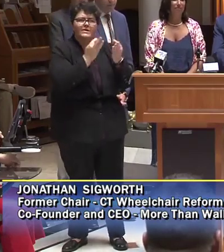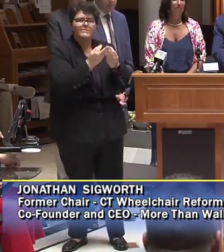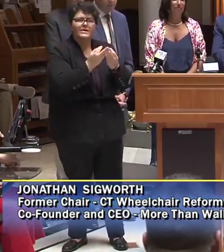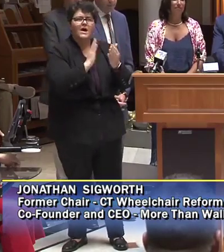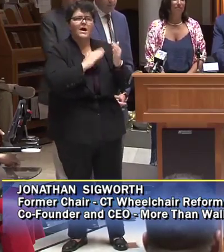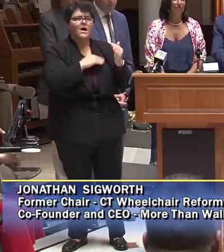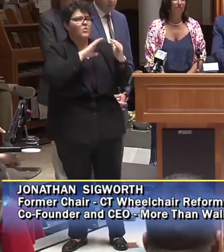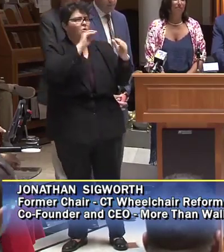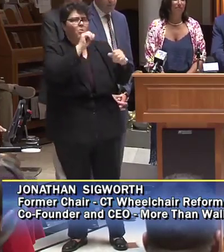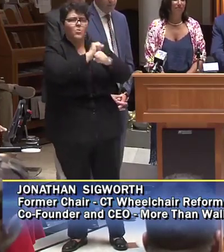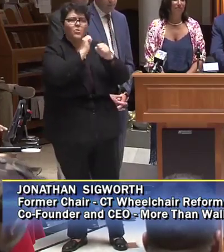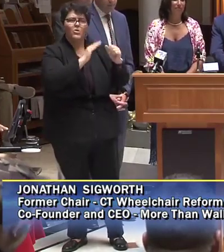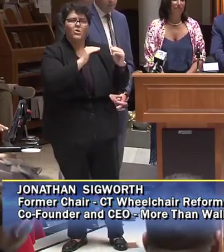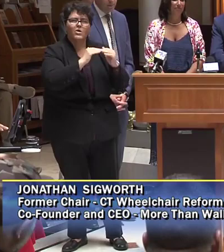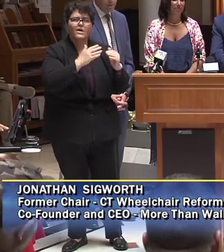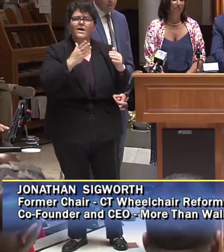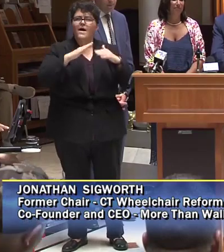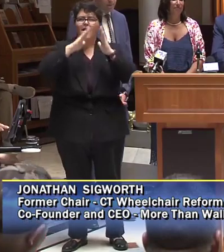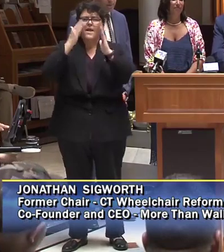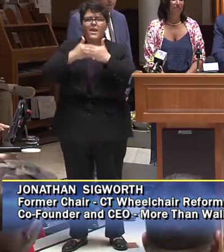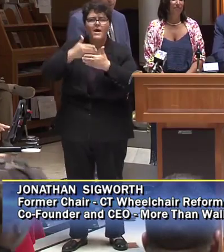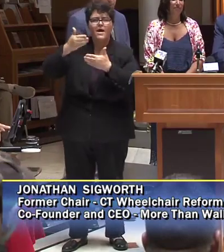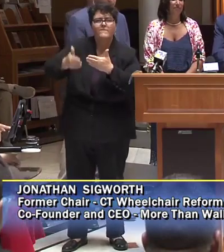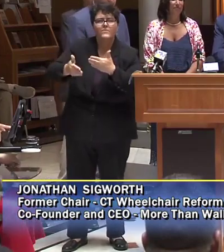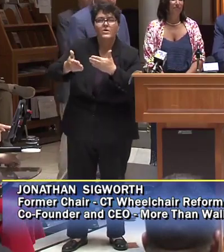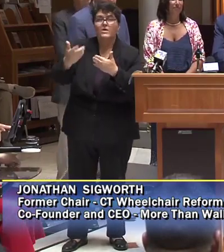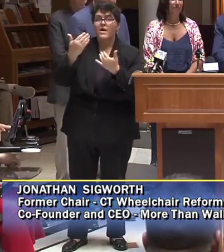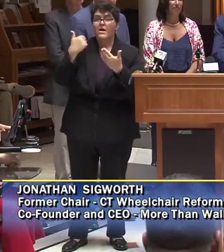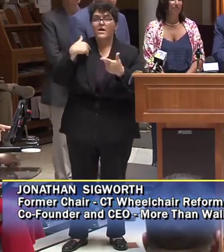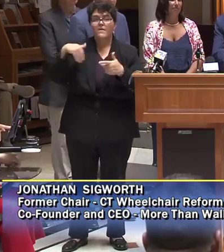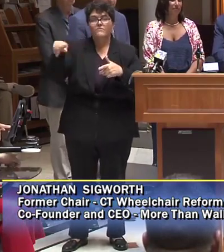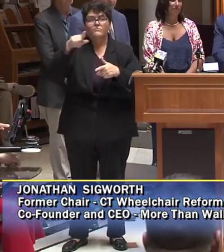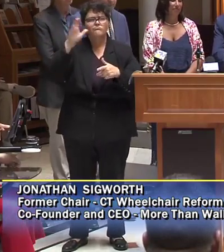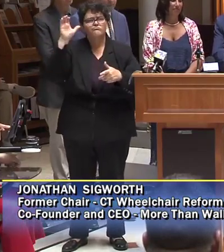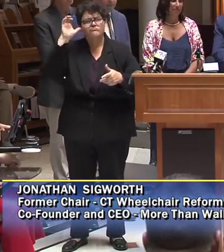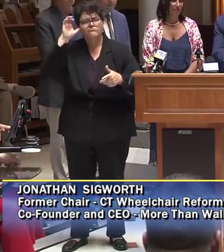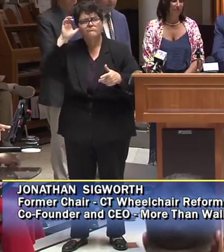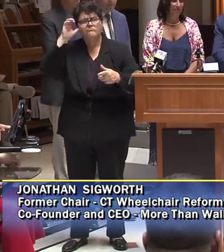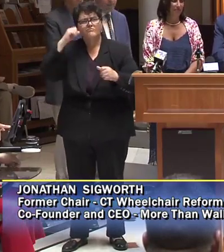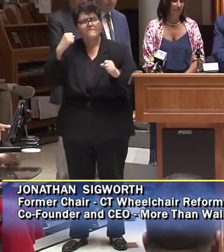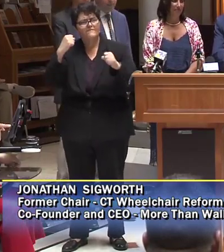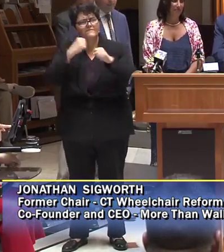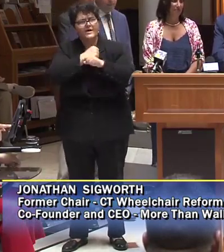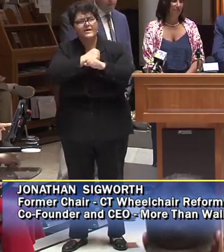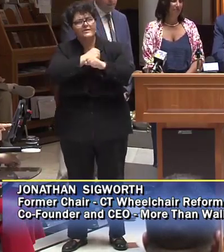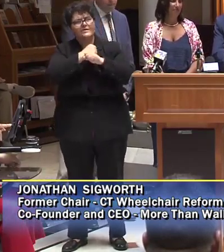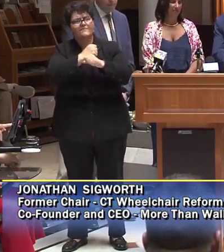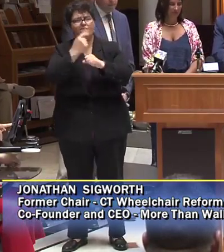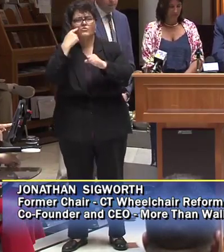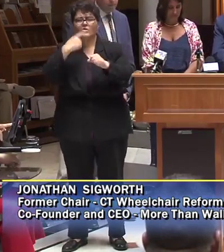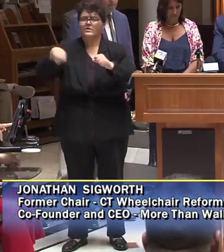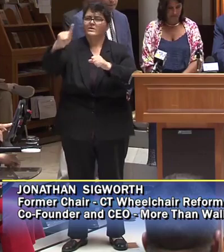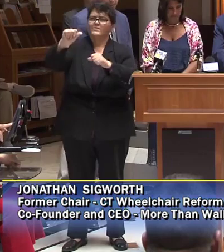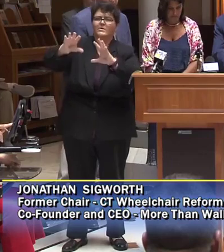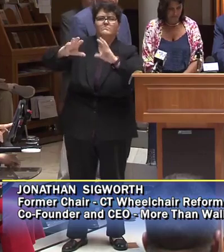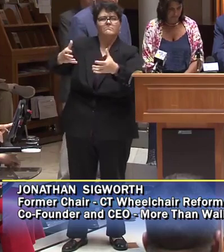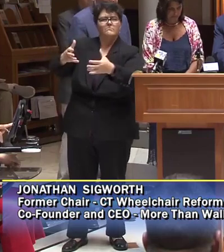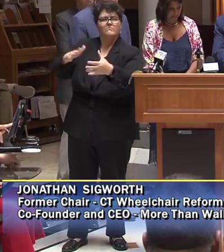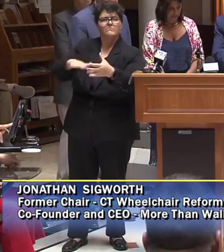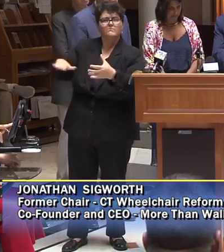we listen to and fight for the needs of the disabled community, we are truly fighting for each